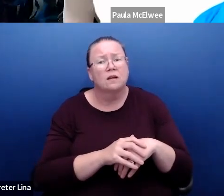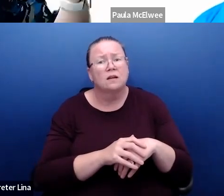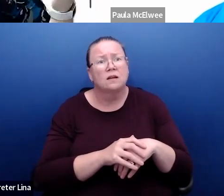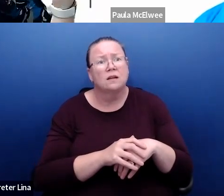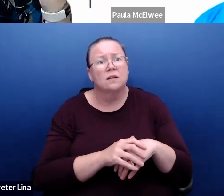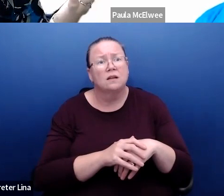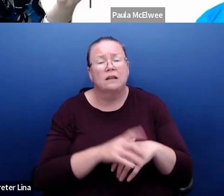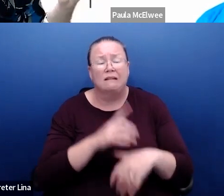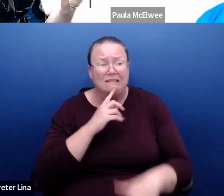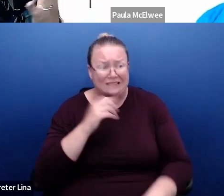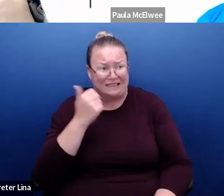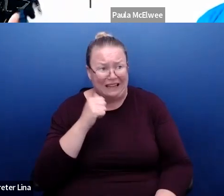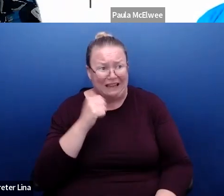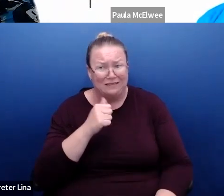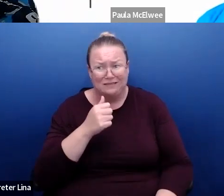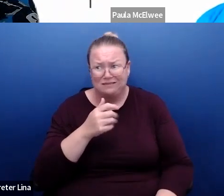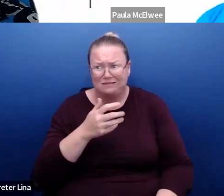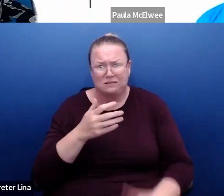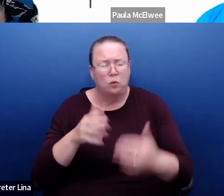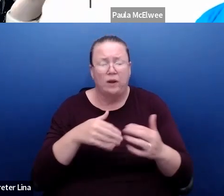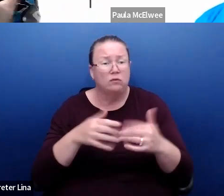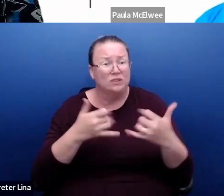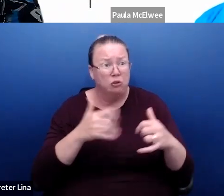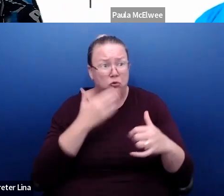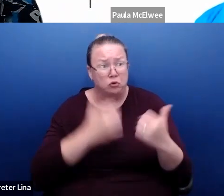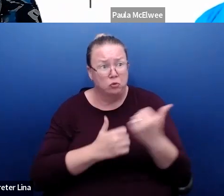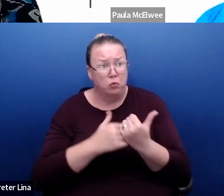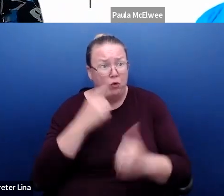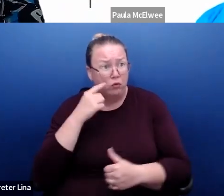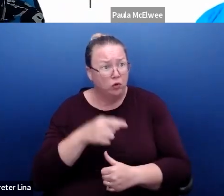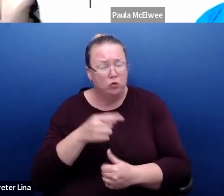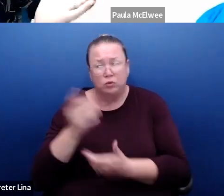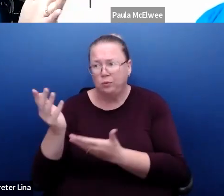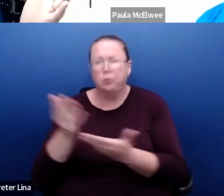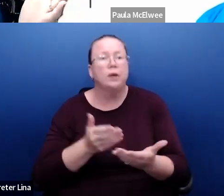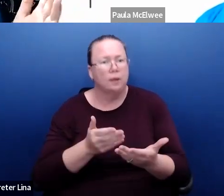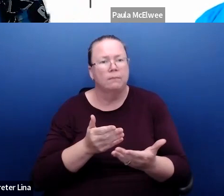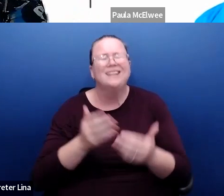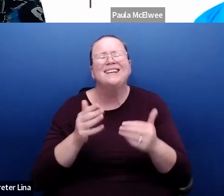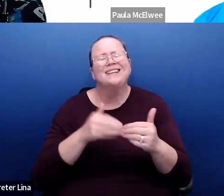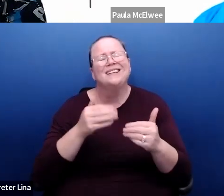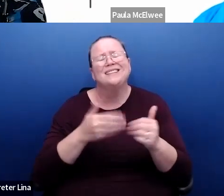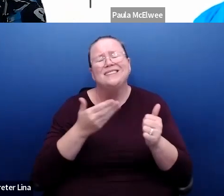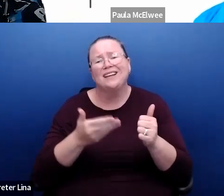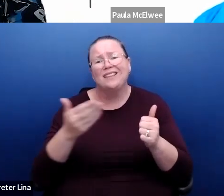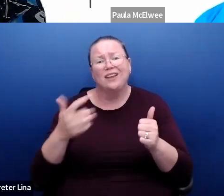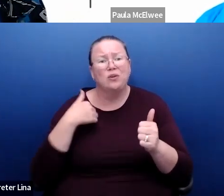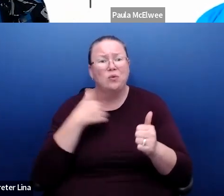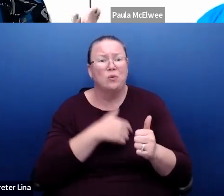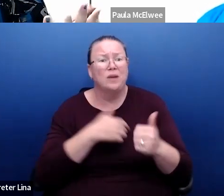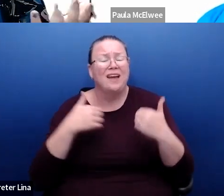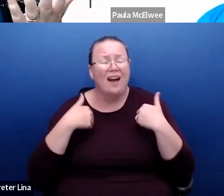is Aunt so-and-so still a good, you know, support to you right now? And then bring them in. One easy thing that we have